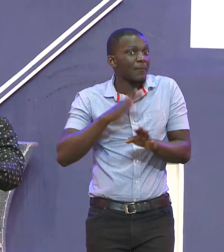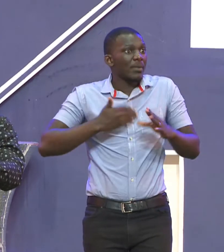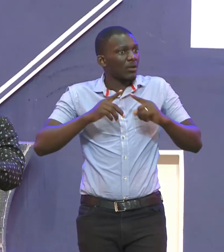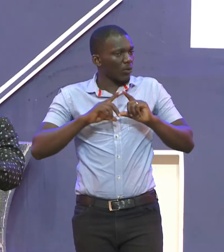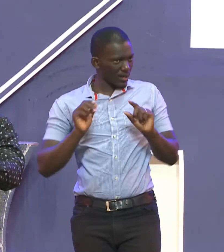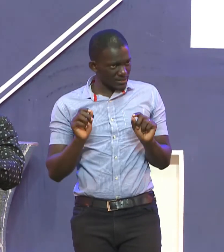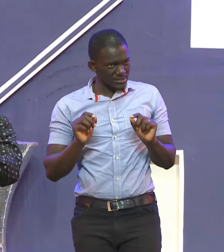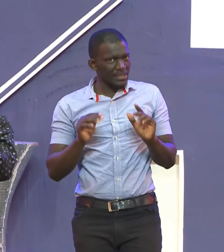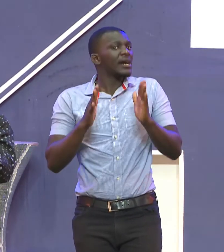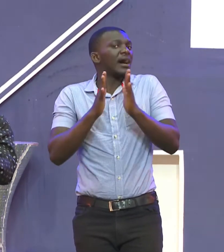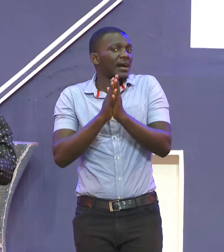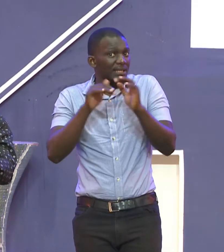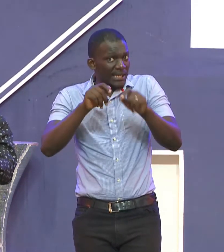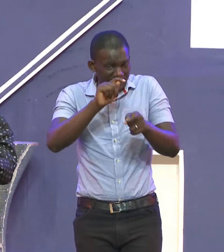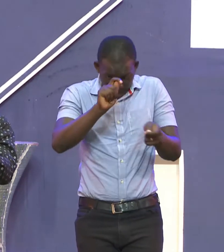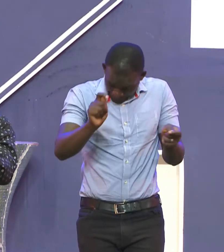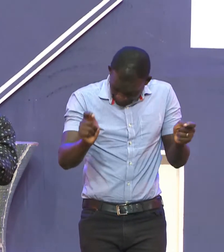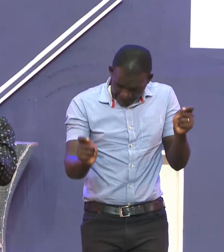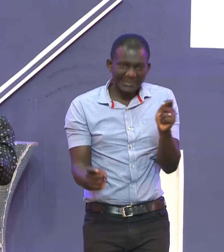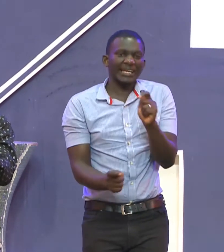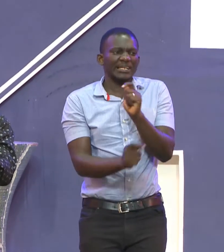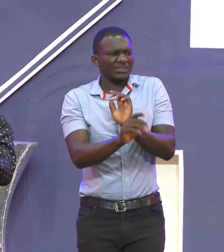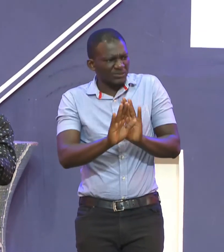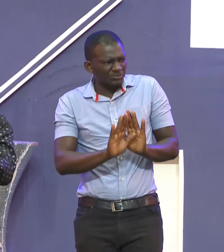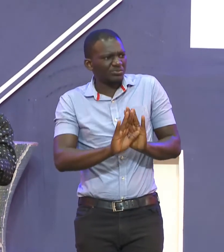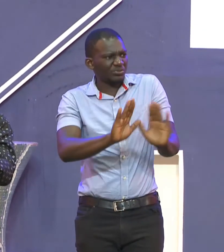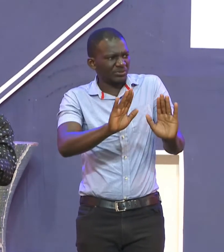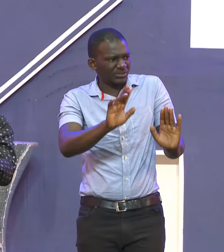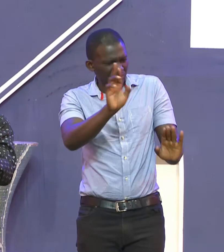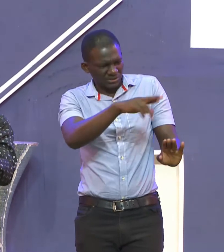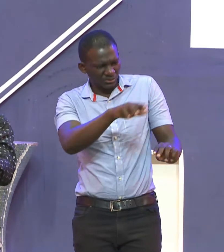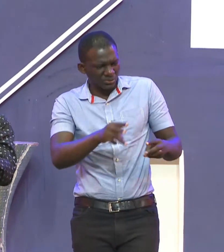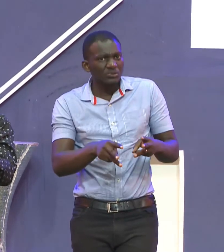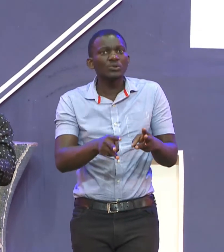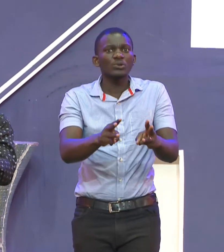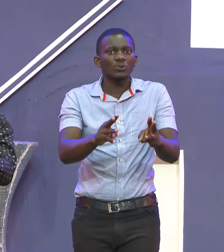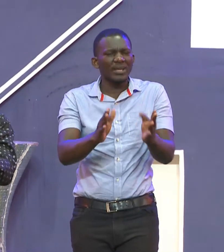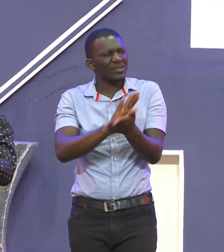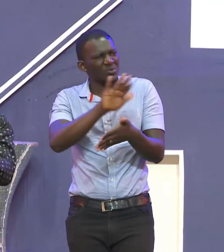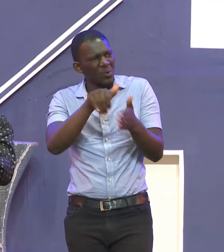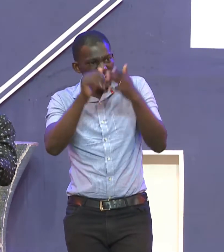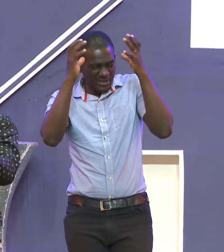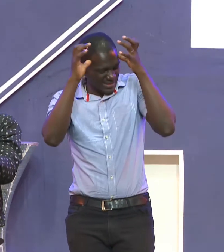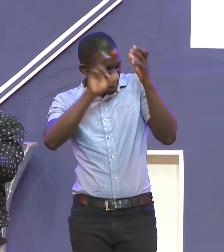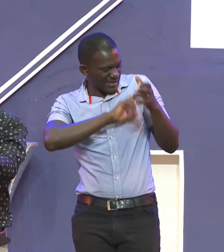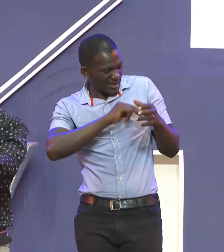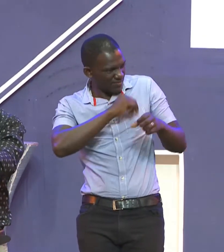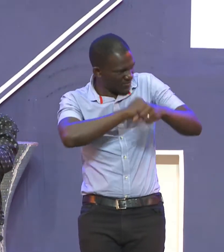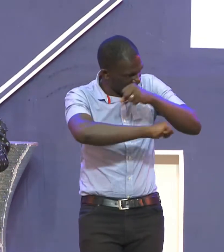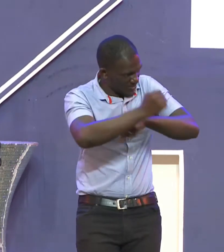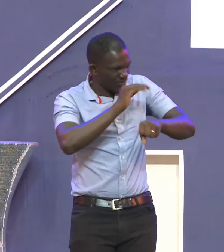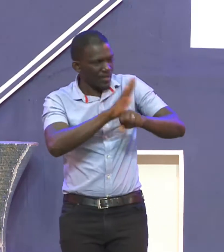era bandibakyusizza okuleka ekkubo lyabwe bbi n'obubi obw'ebikolwa